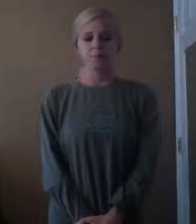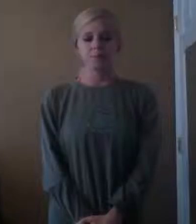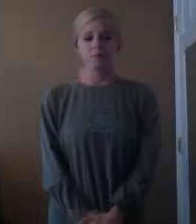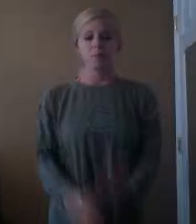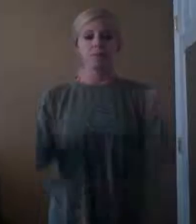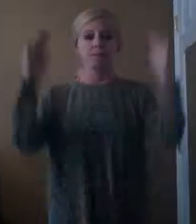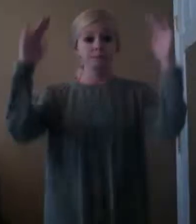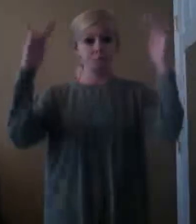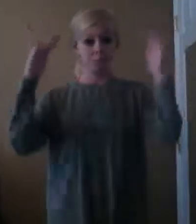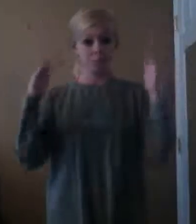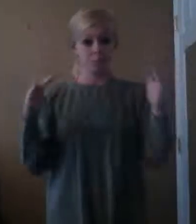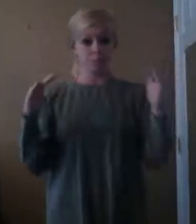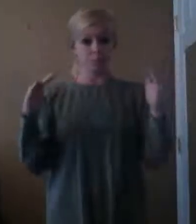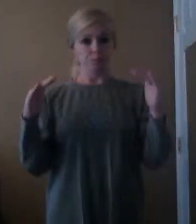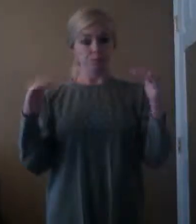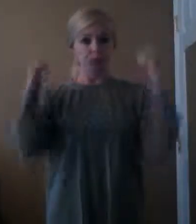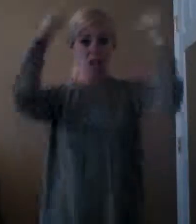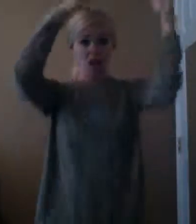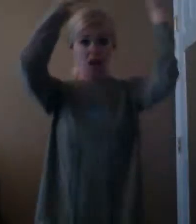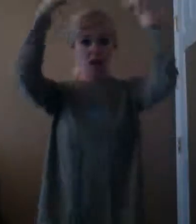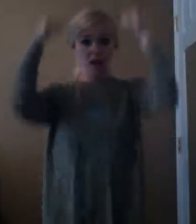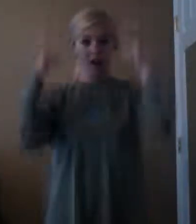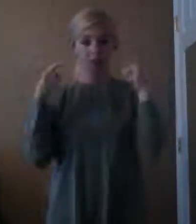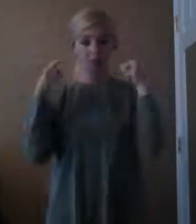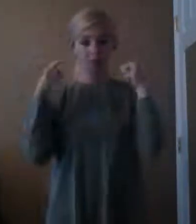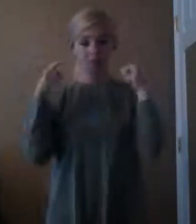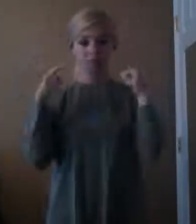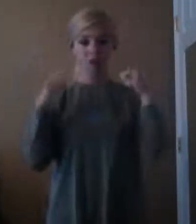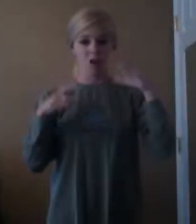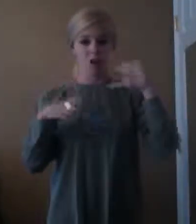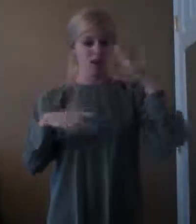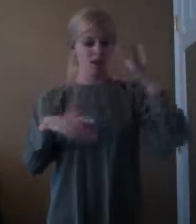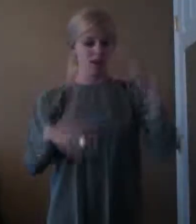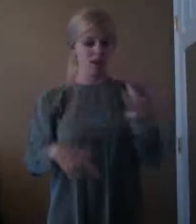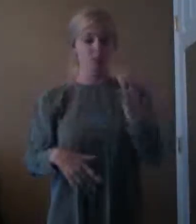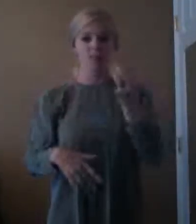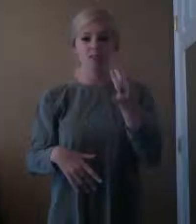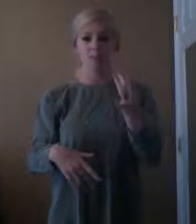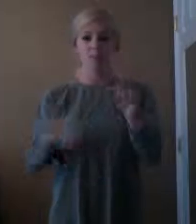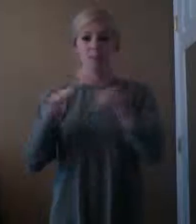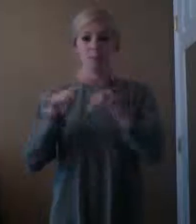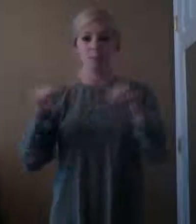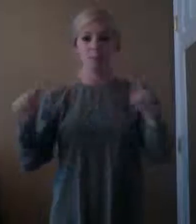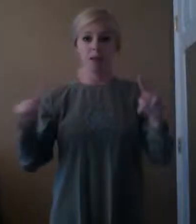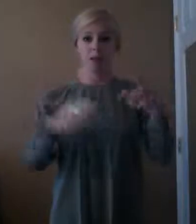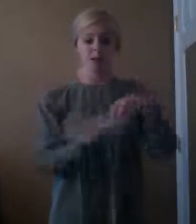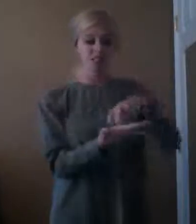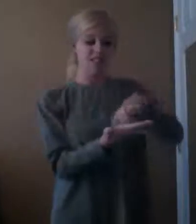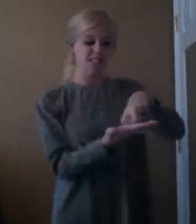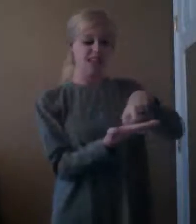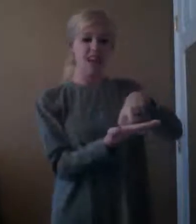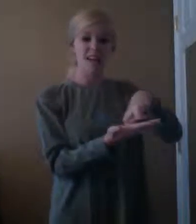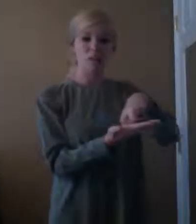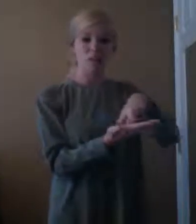A helmet was on sale for $8. A skateboard costs 9 times